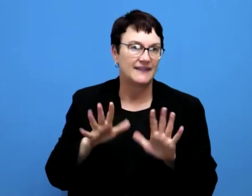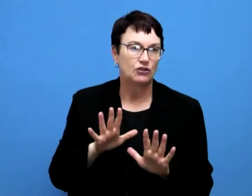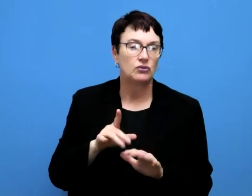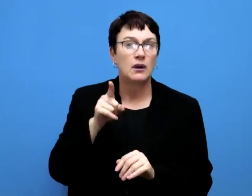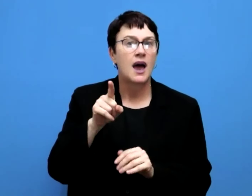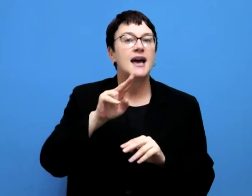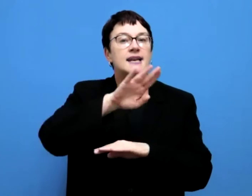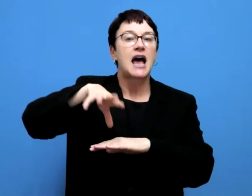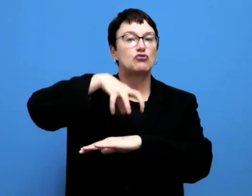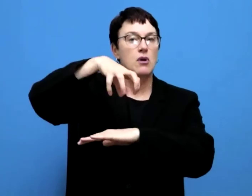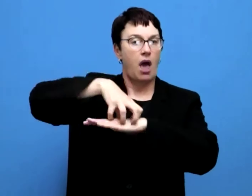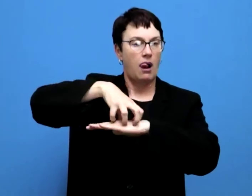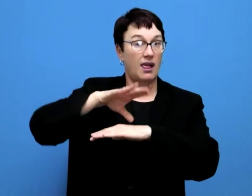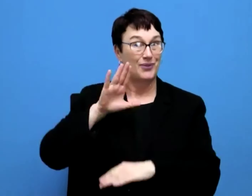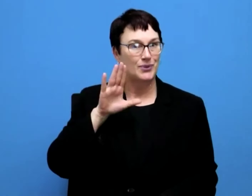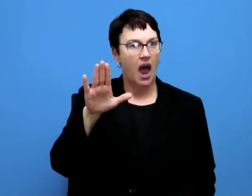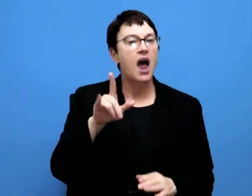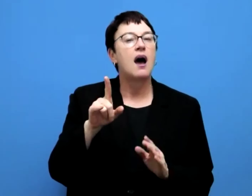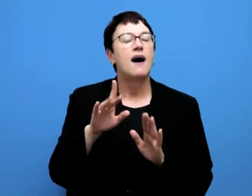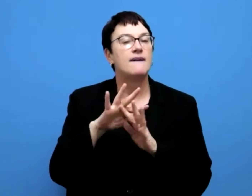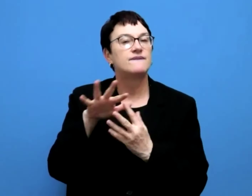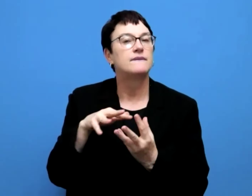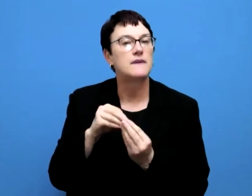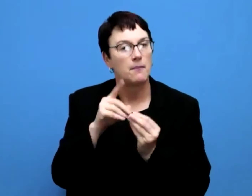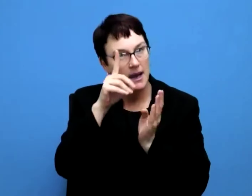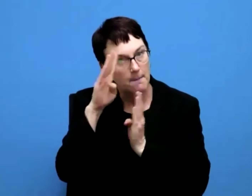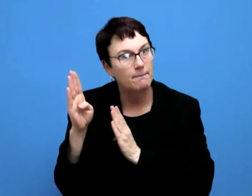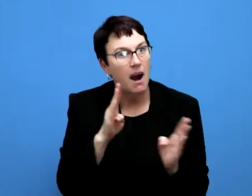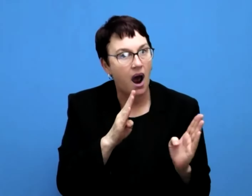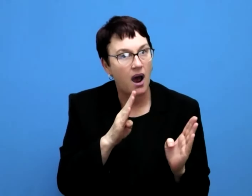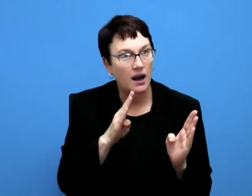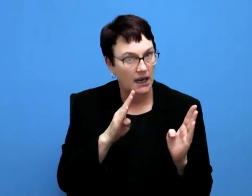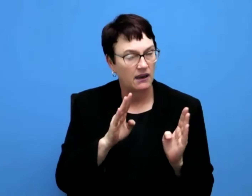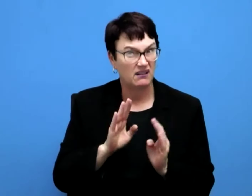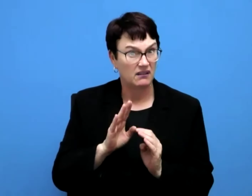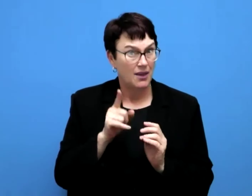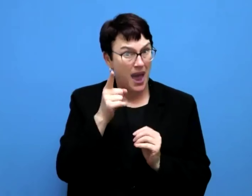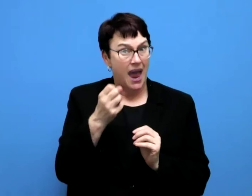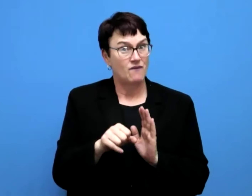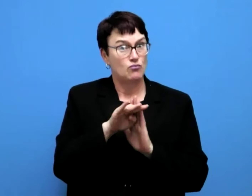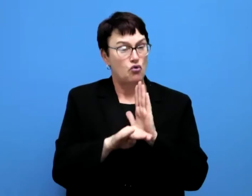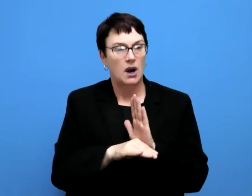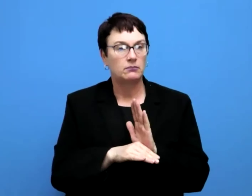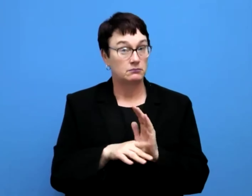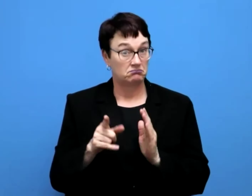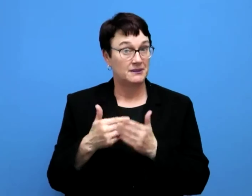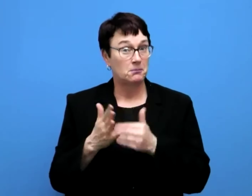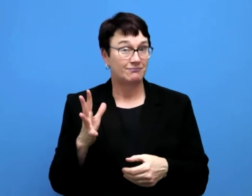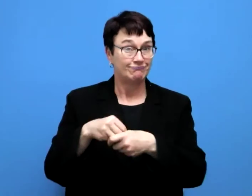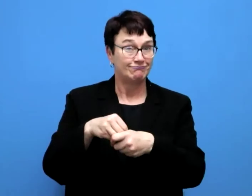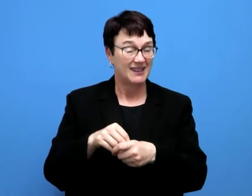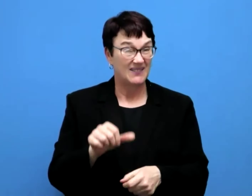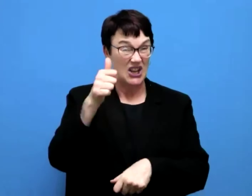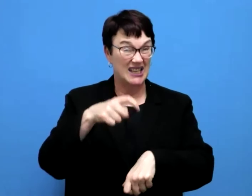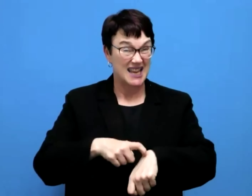Plan, including sexual and reproductive health and rights needs of people with disabilities for the very first time. Under WISH